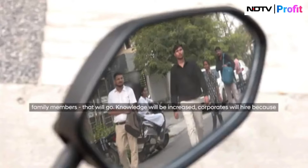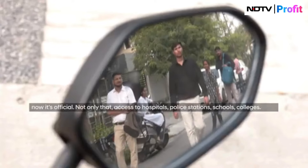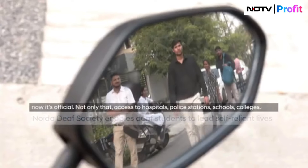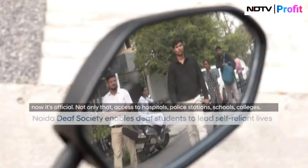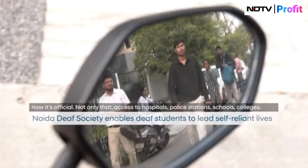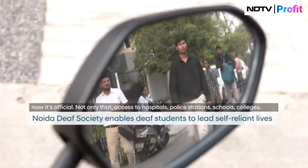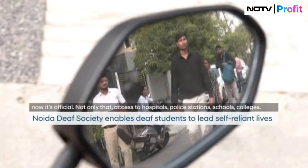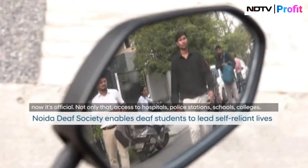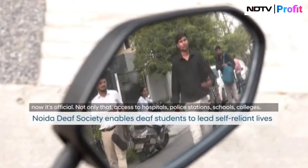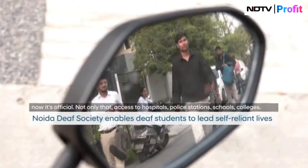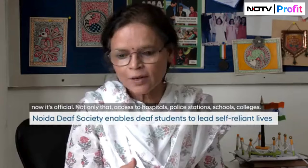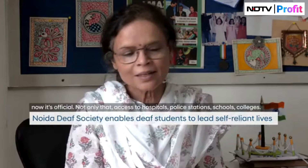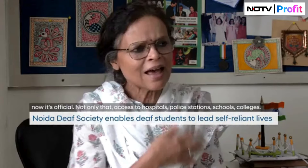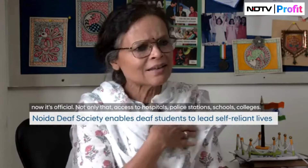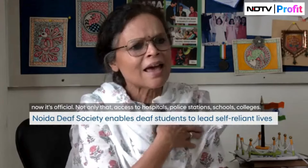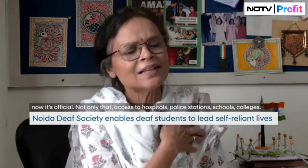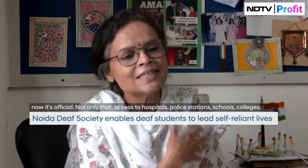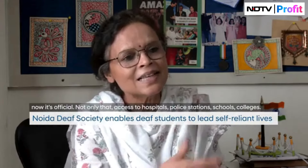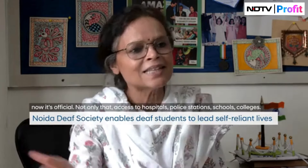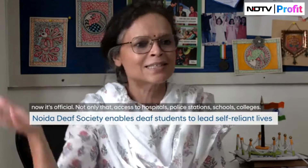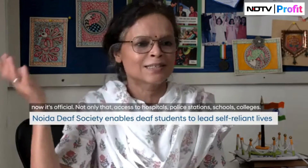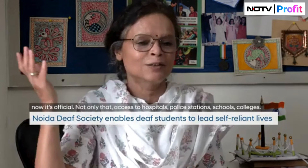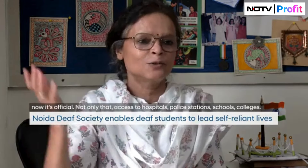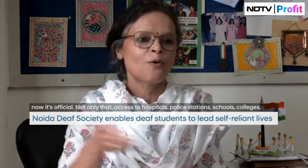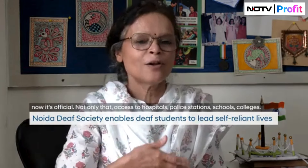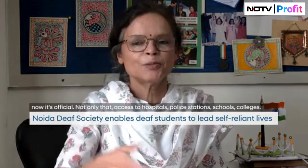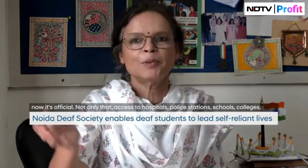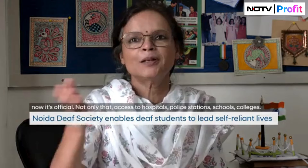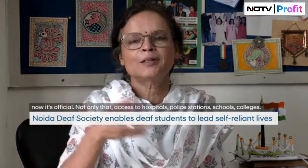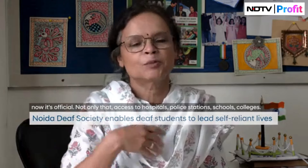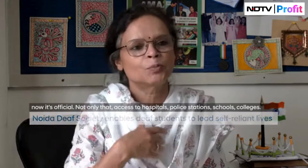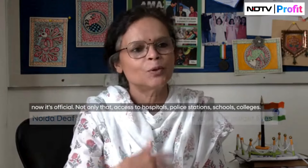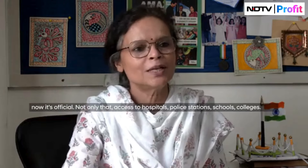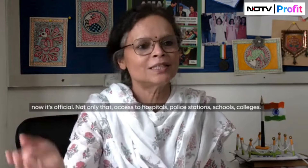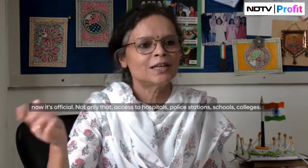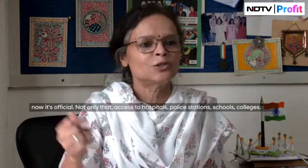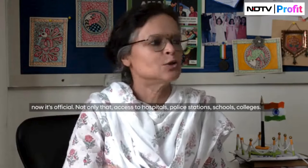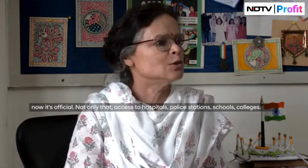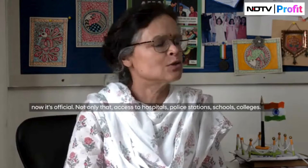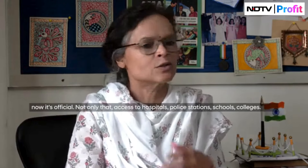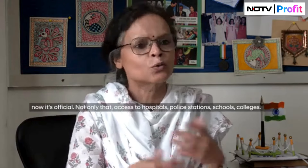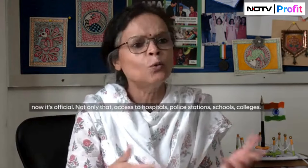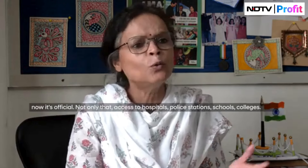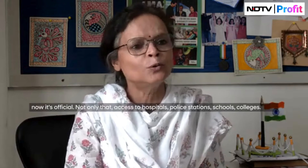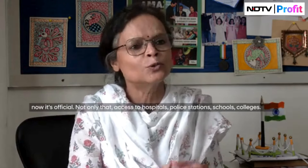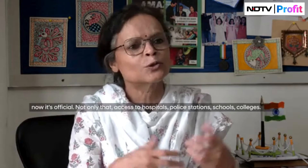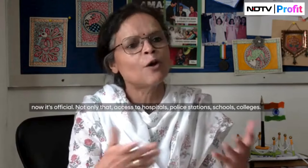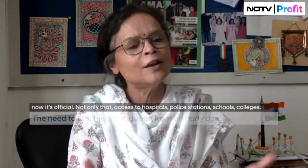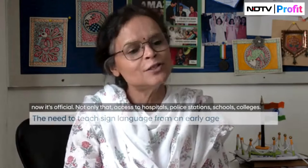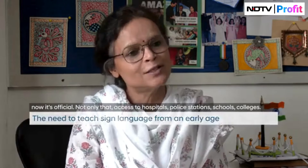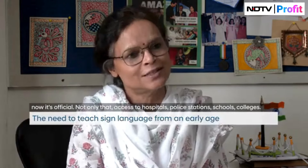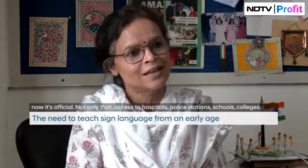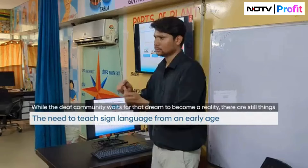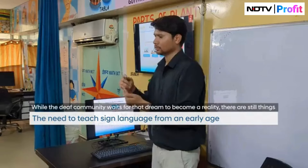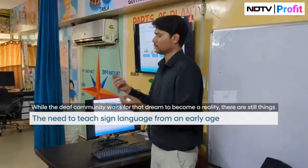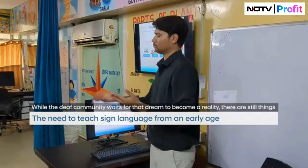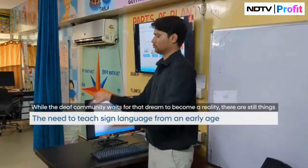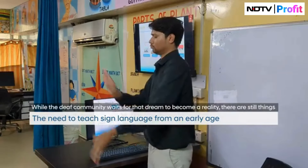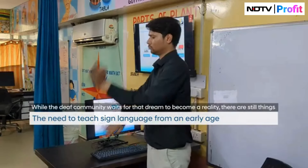it's official. Not only that, access to hospitals, police stations, schools, colleges. While the